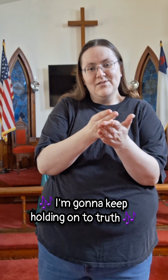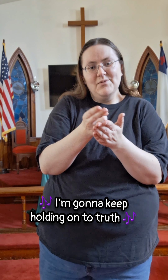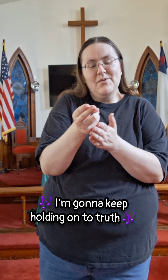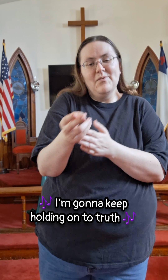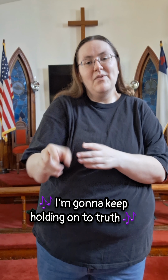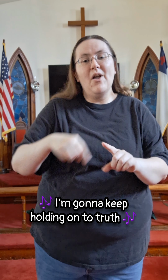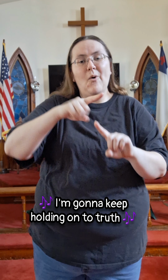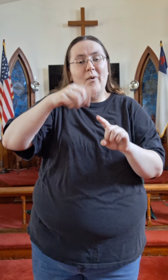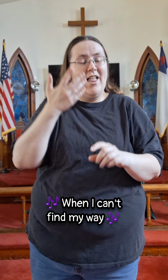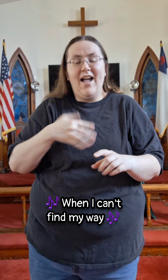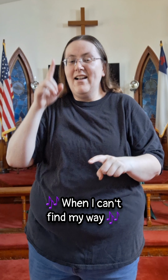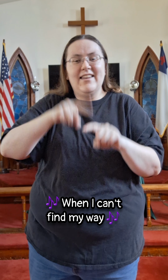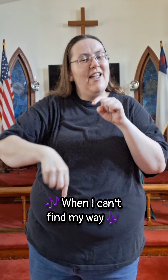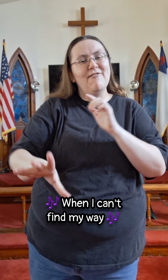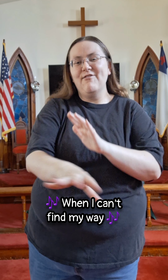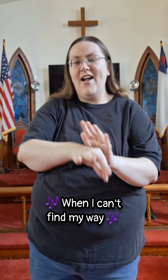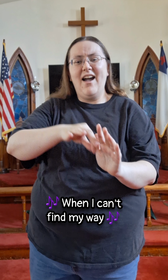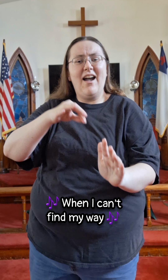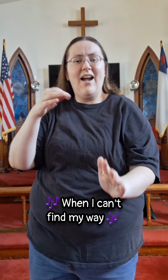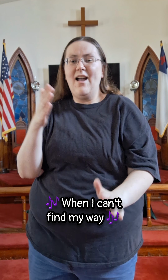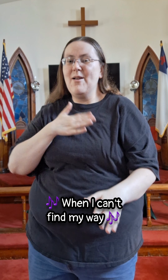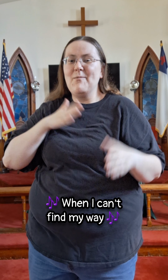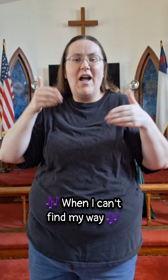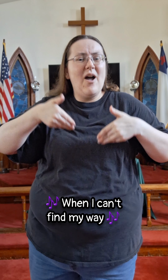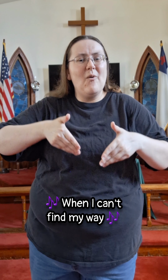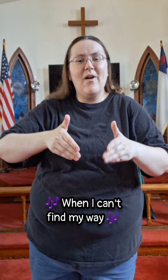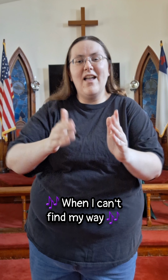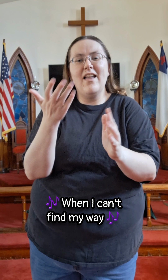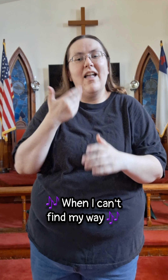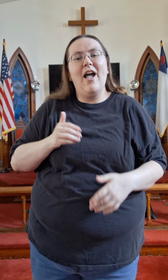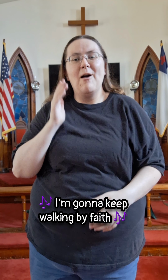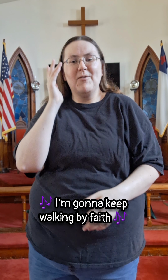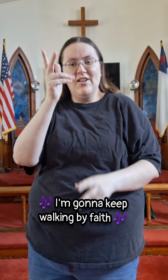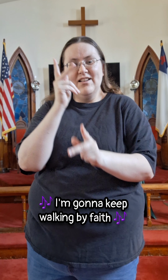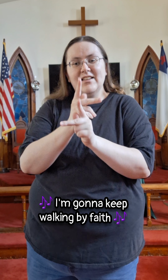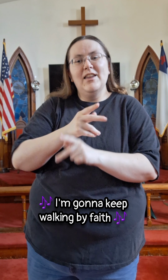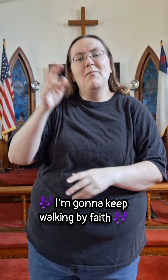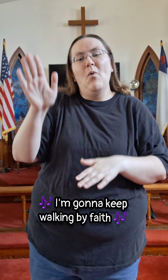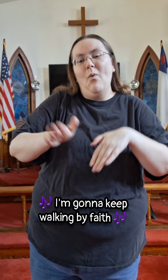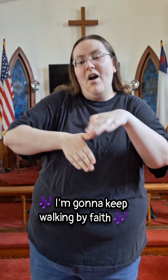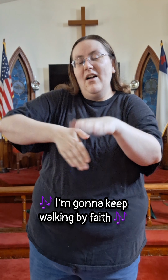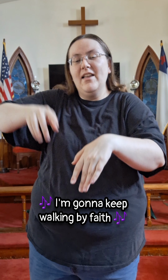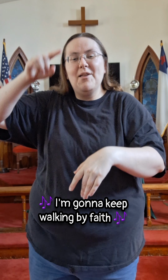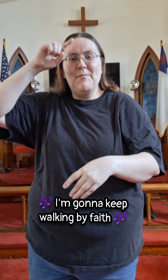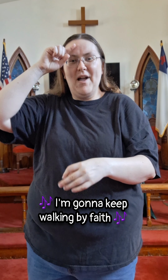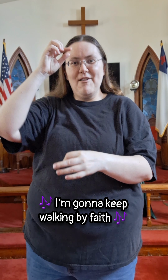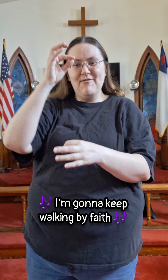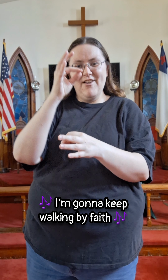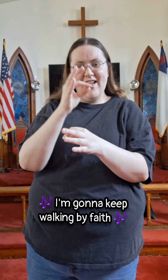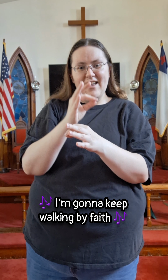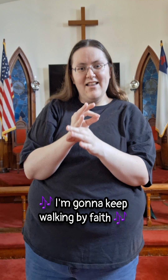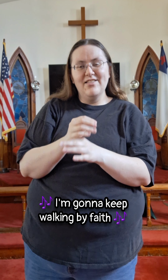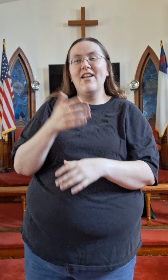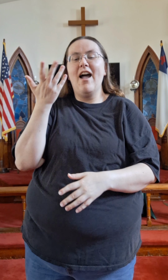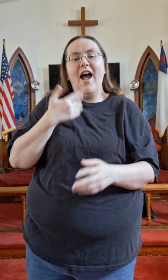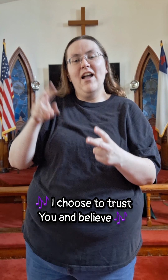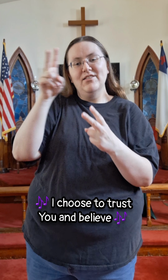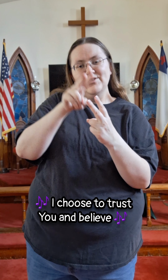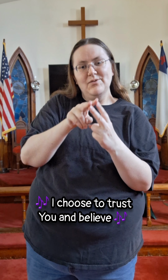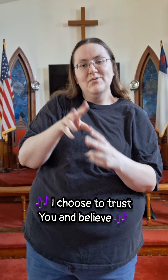truth And when I can't find my way I'm gonna keep walking by faith I choose to